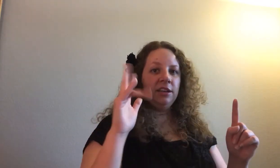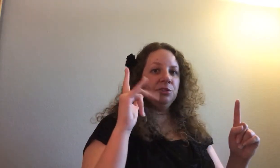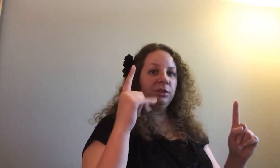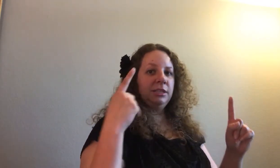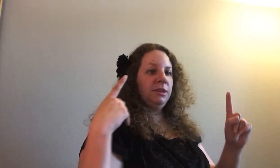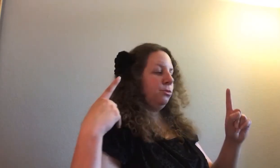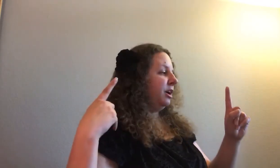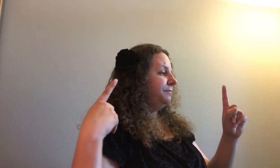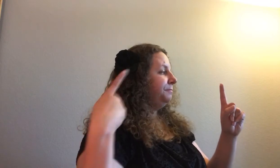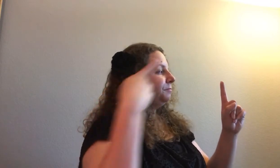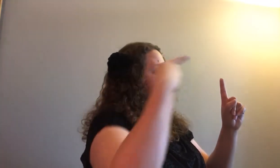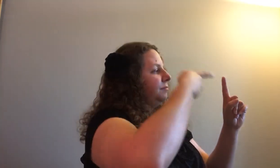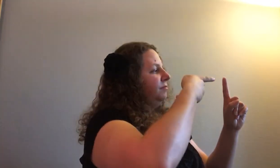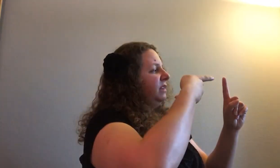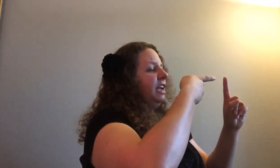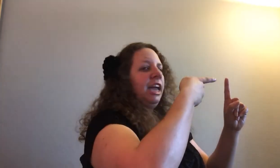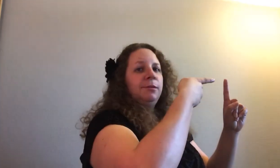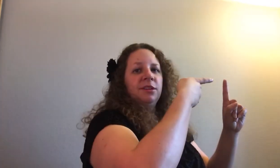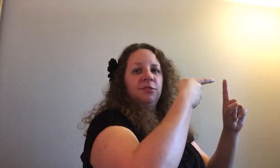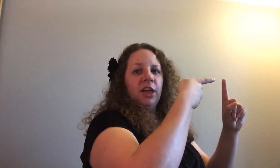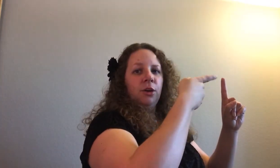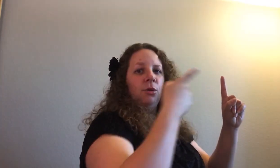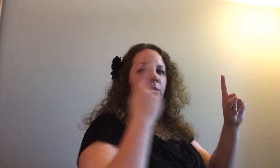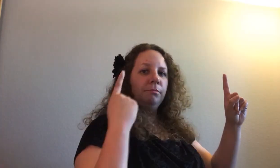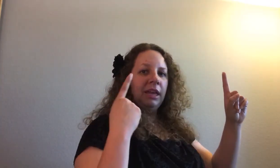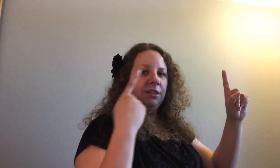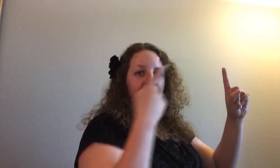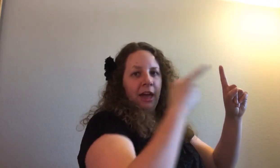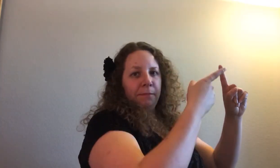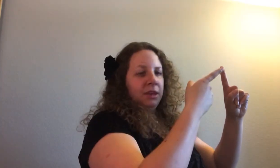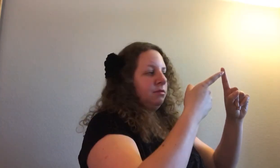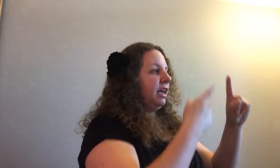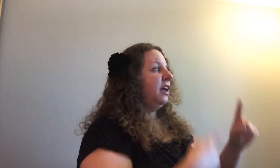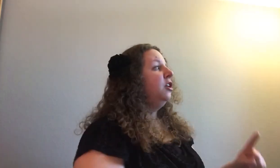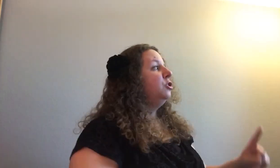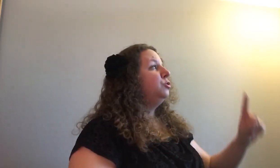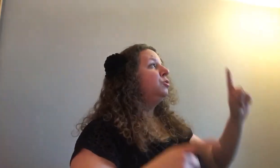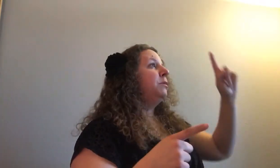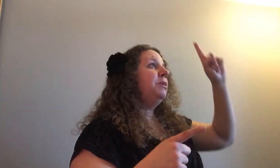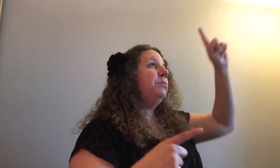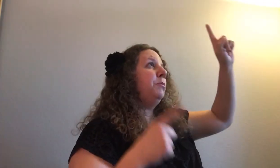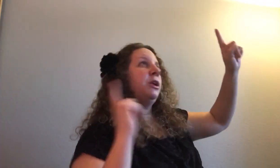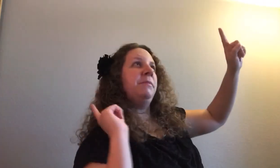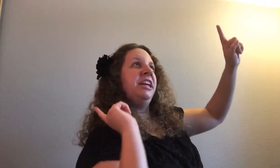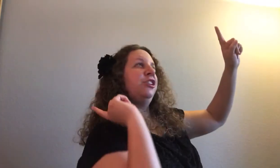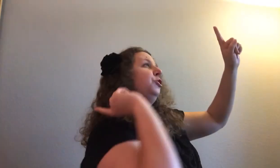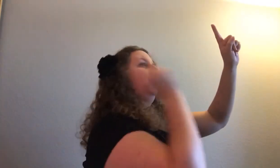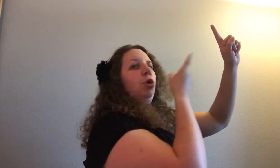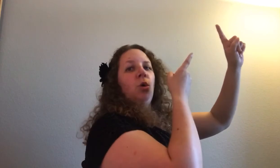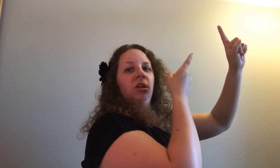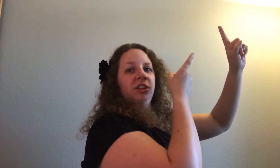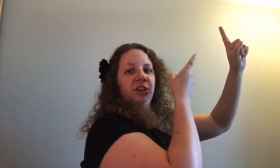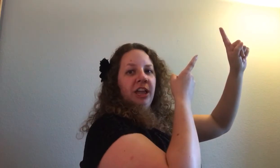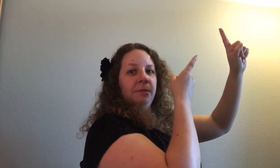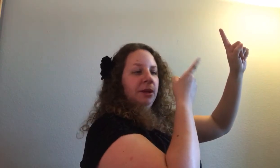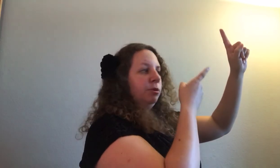is going to be the one aiming for that goal, making that happen, okay? So some people put up here, goal, you're aiming up really